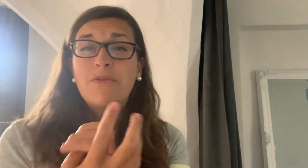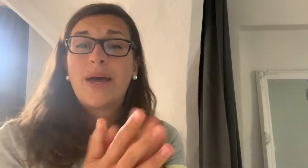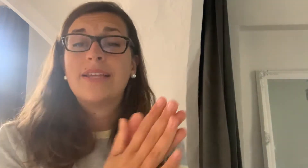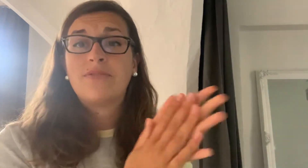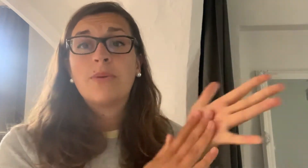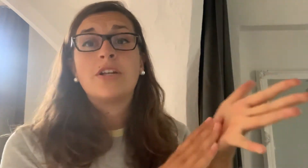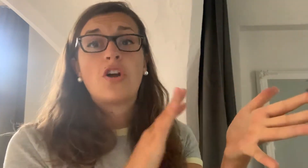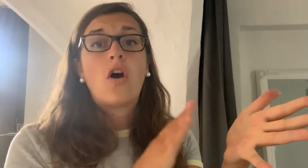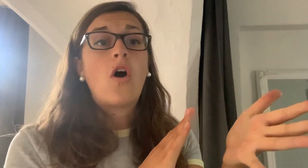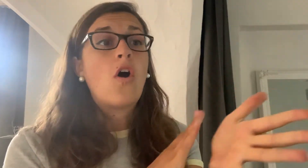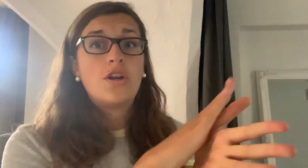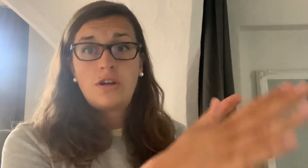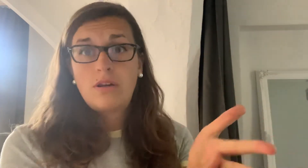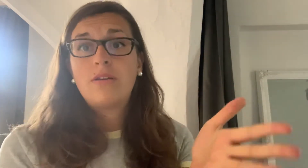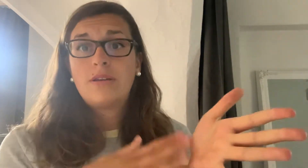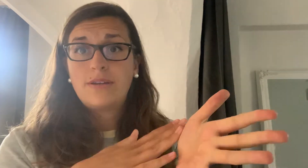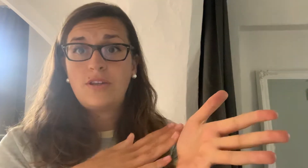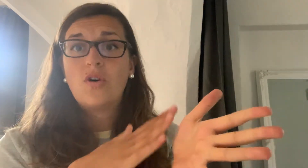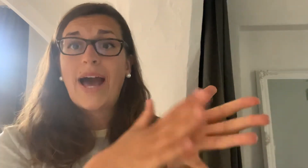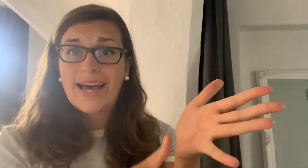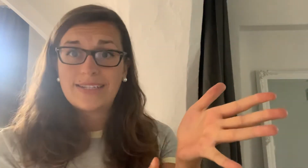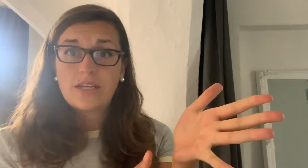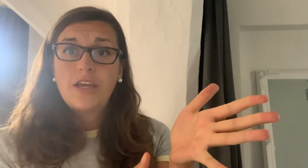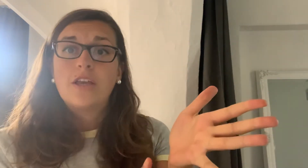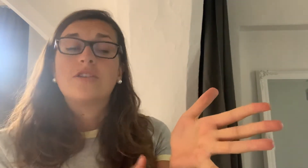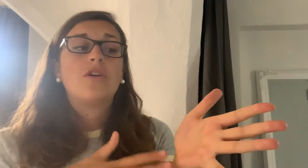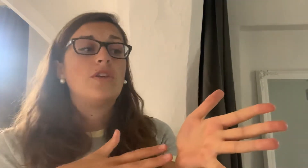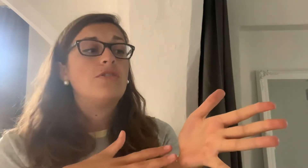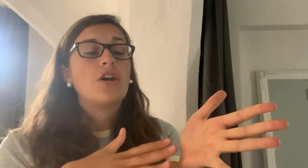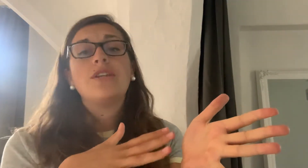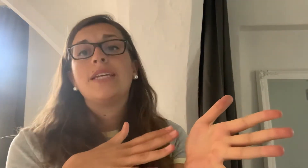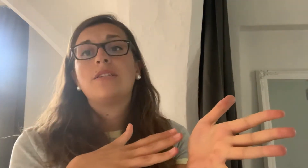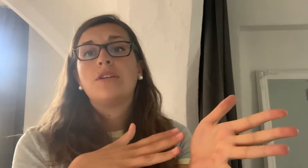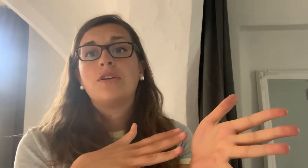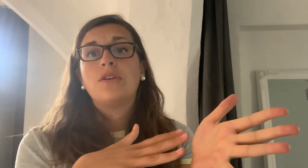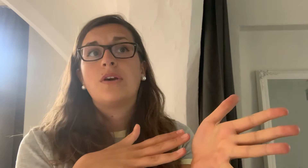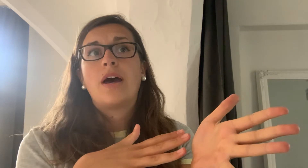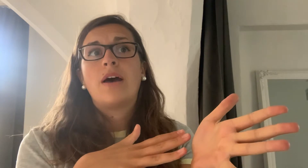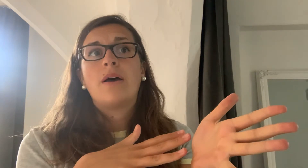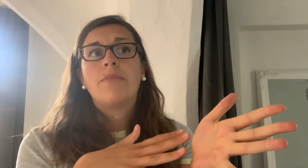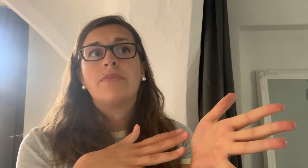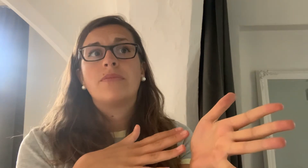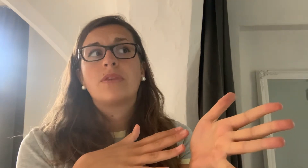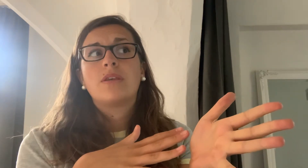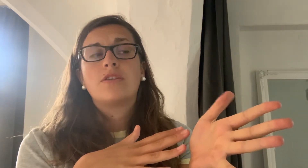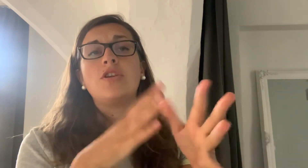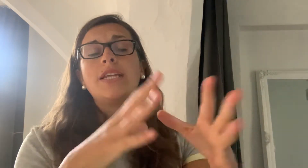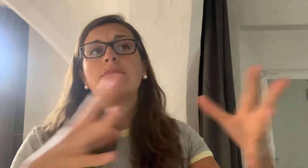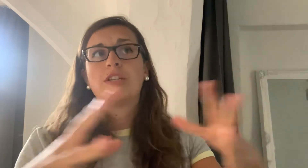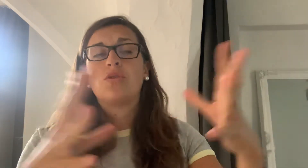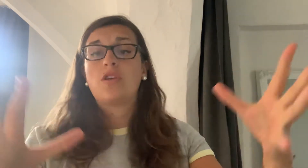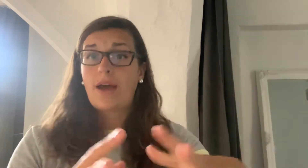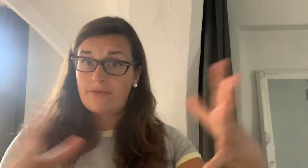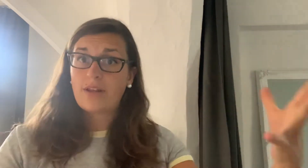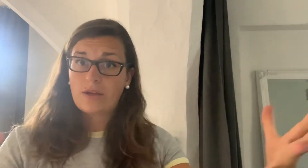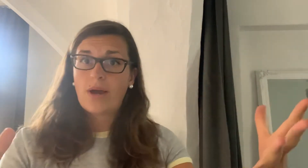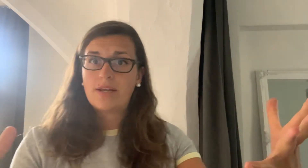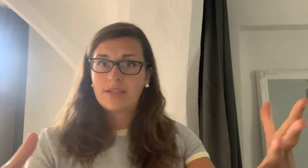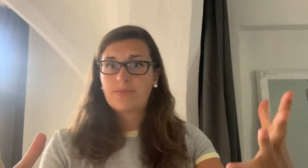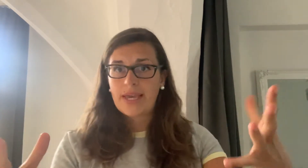is very much on your hand, so you don't need to so you need to make sure that you have like quite a nice space